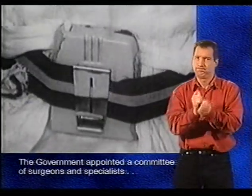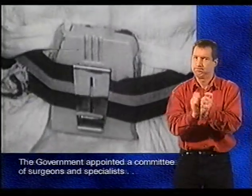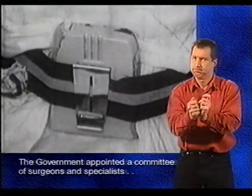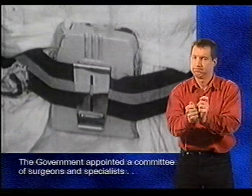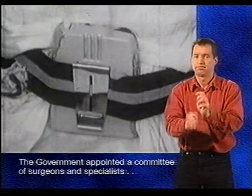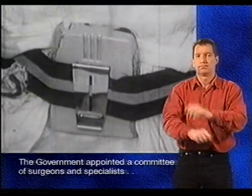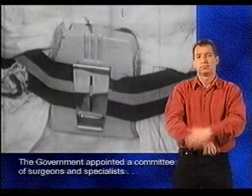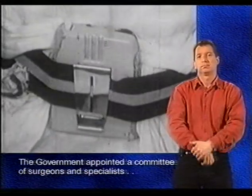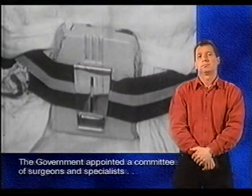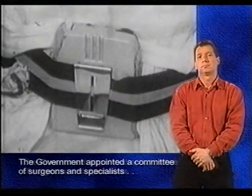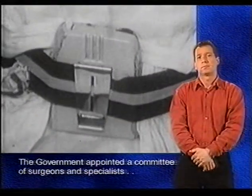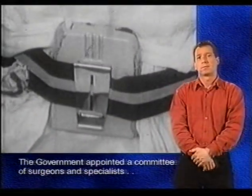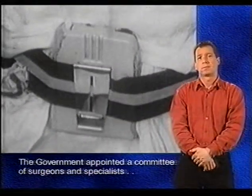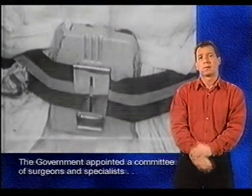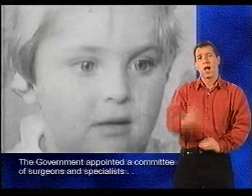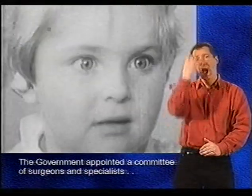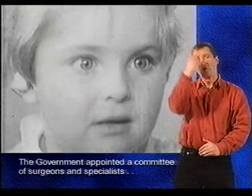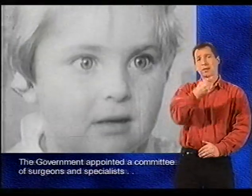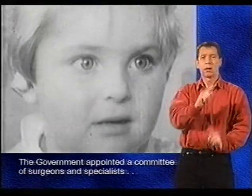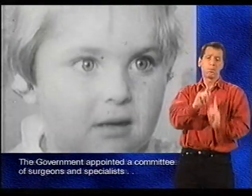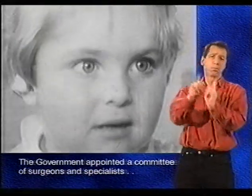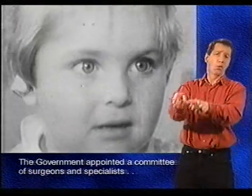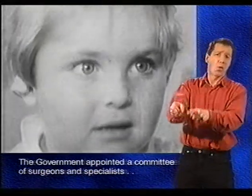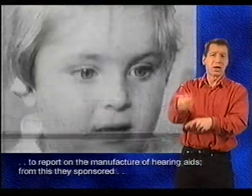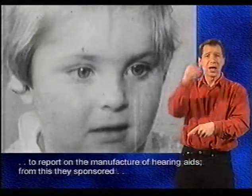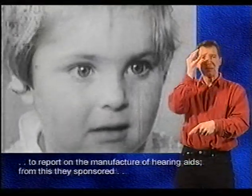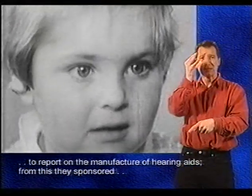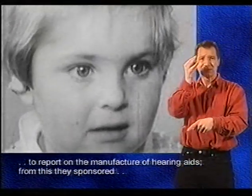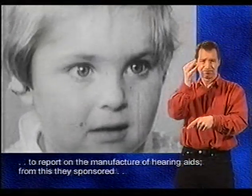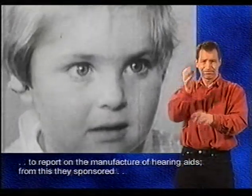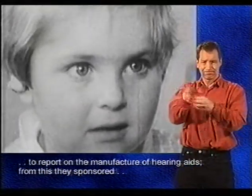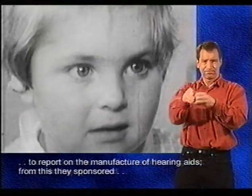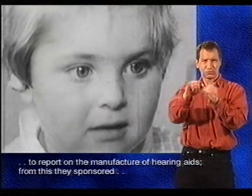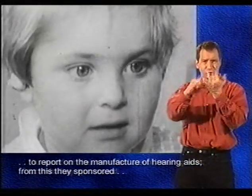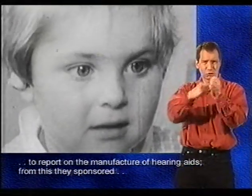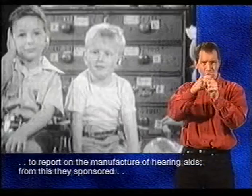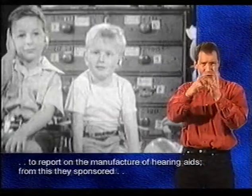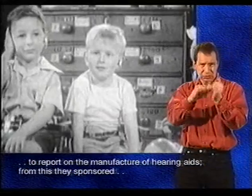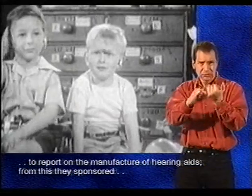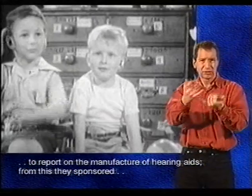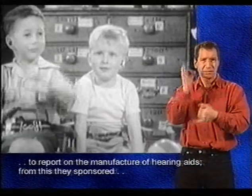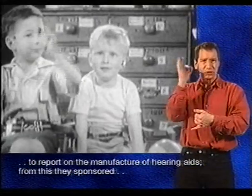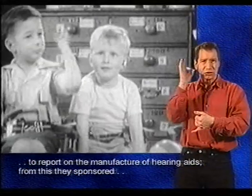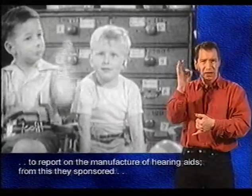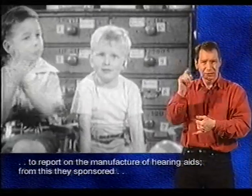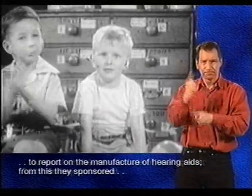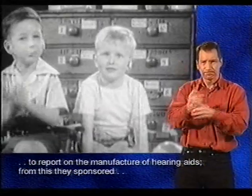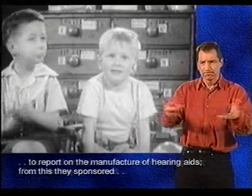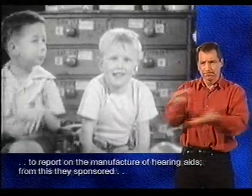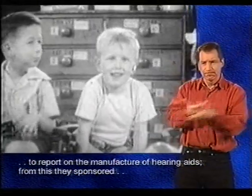The government appointed a committee of surgeons and specialists to report on the manufacture of hearing aids. From this,